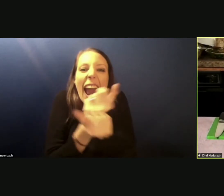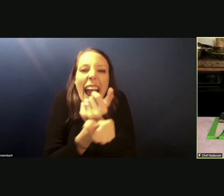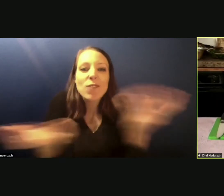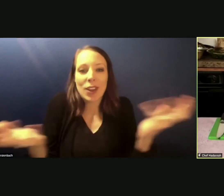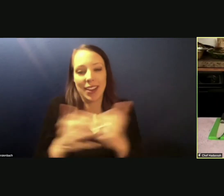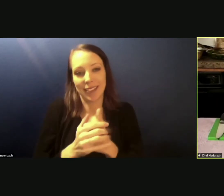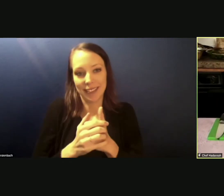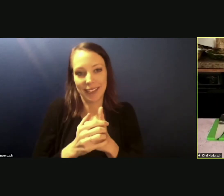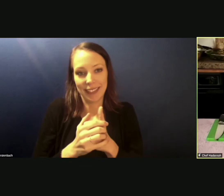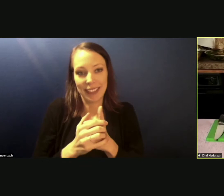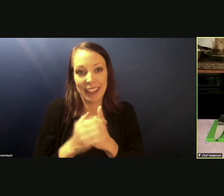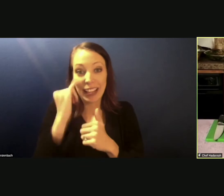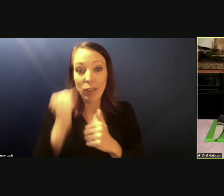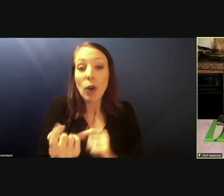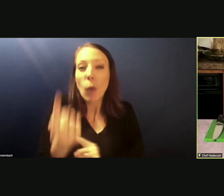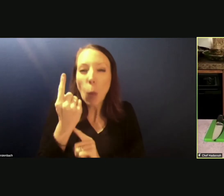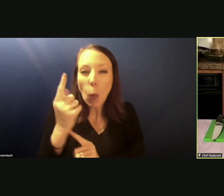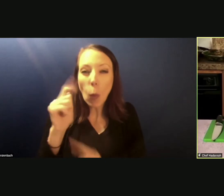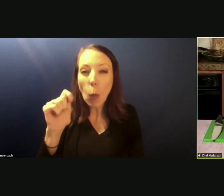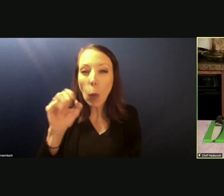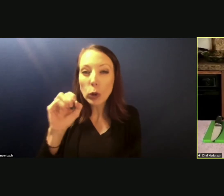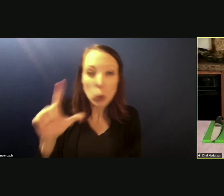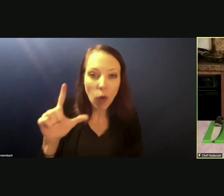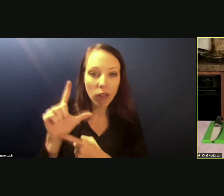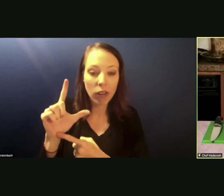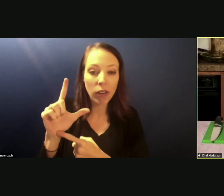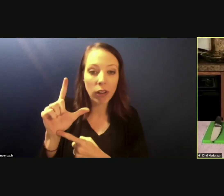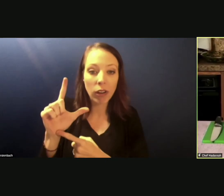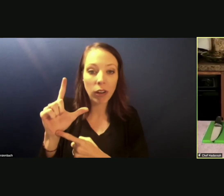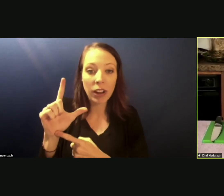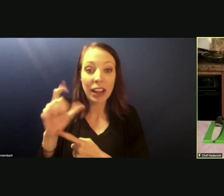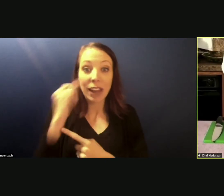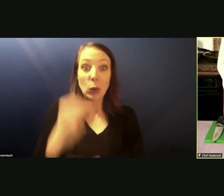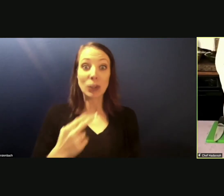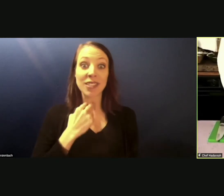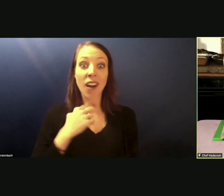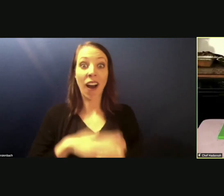If you have one tool and you get stranded on a desert island,